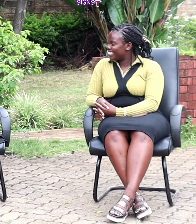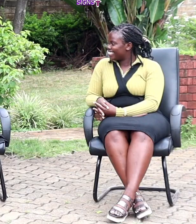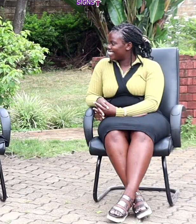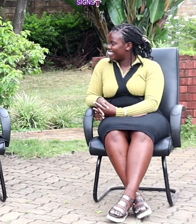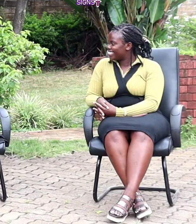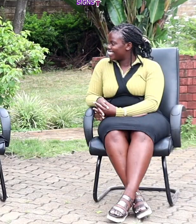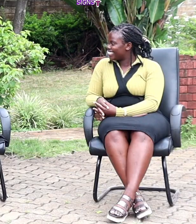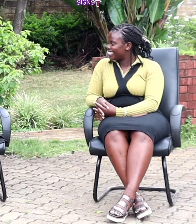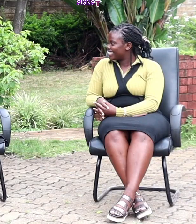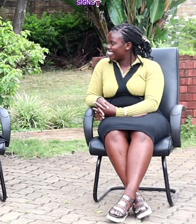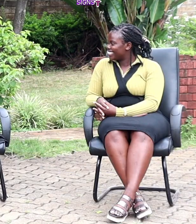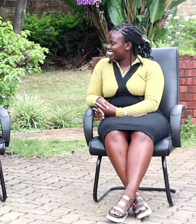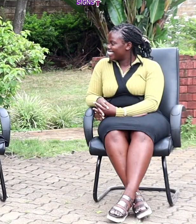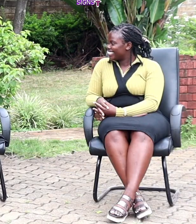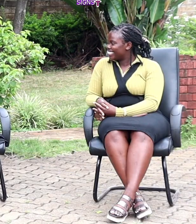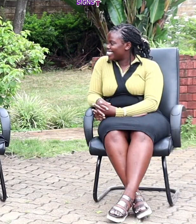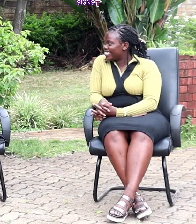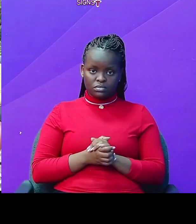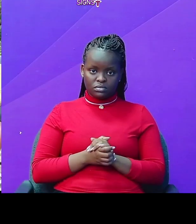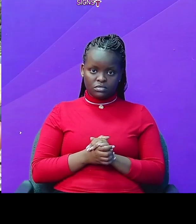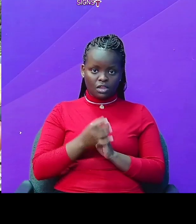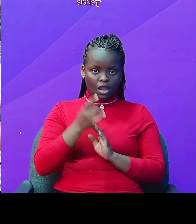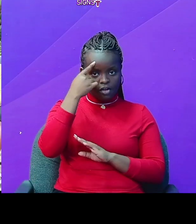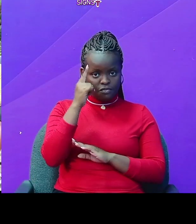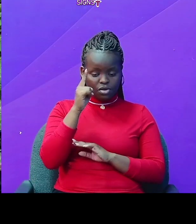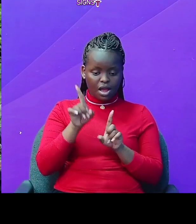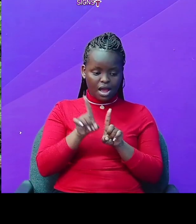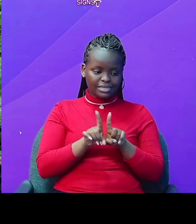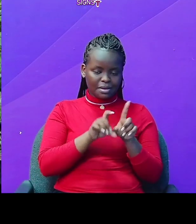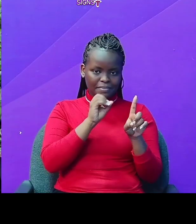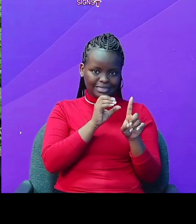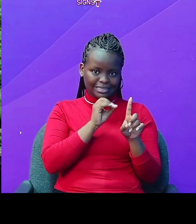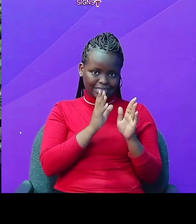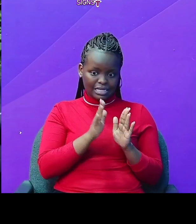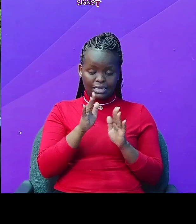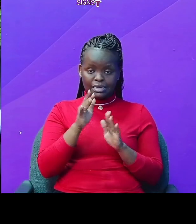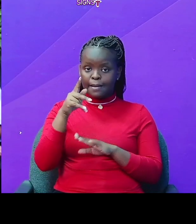young girls? So as a mentee in Plan International,